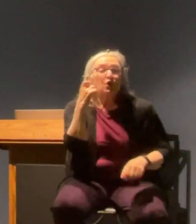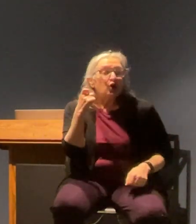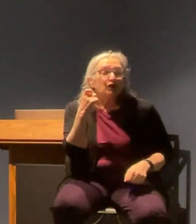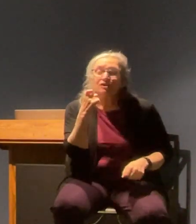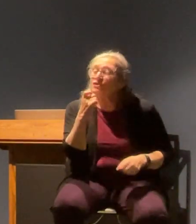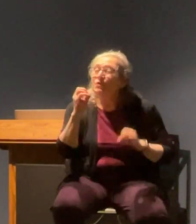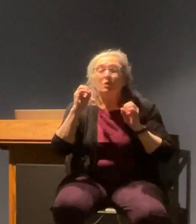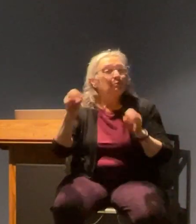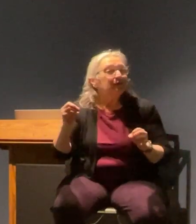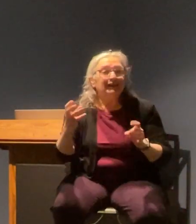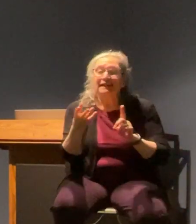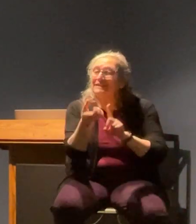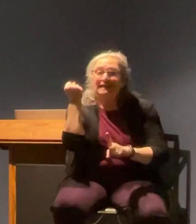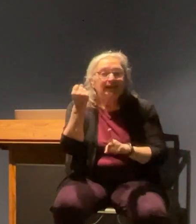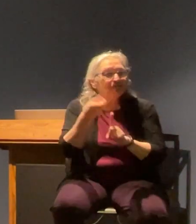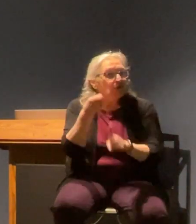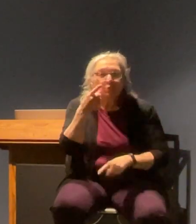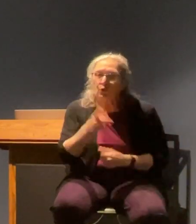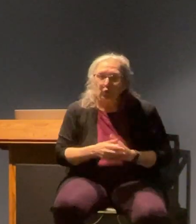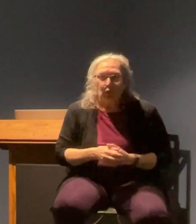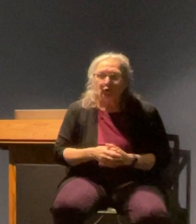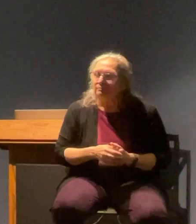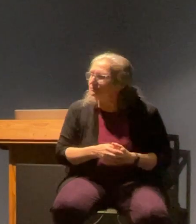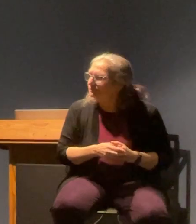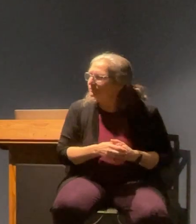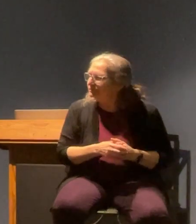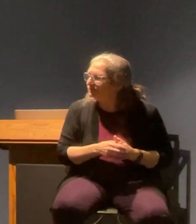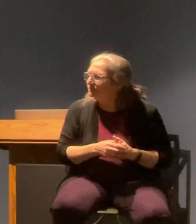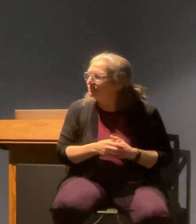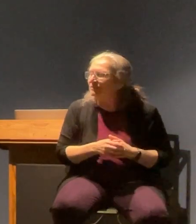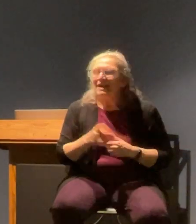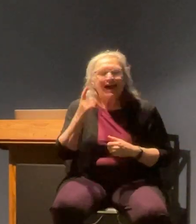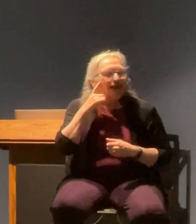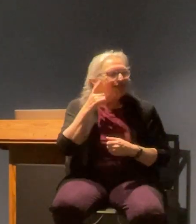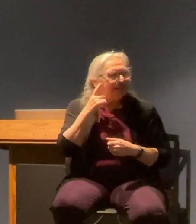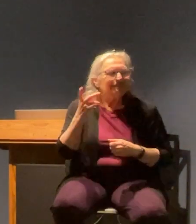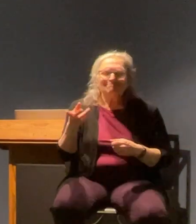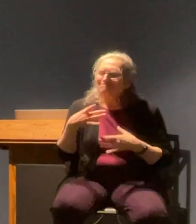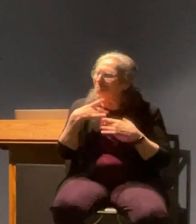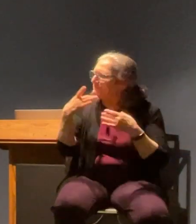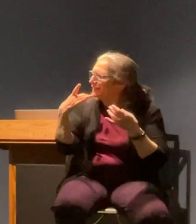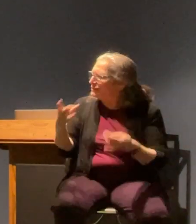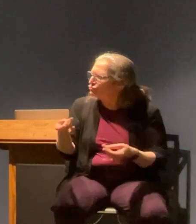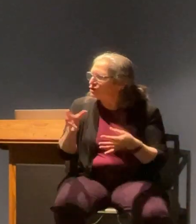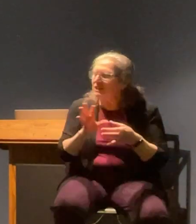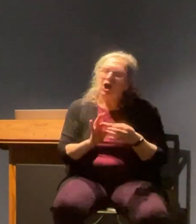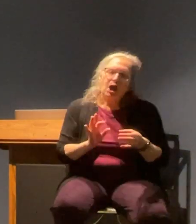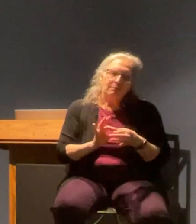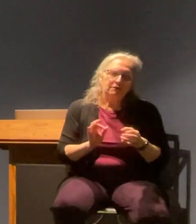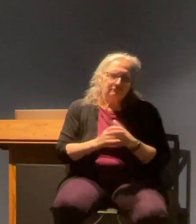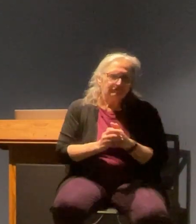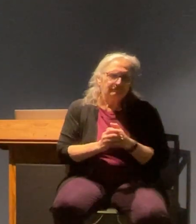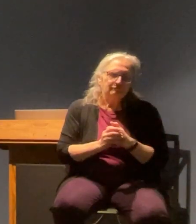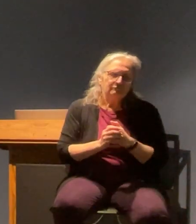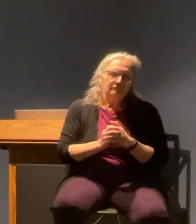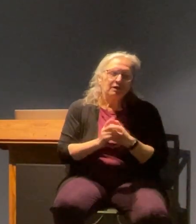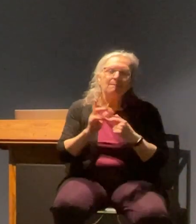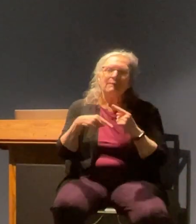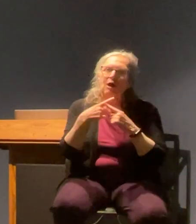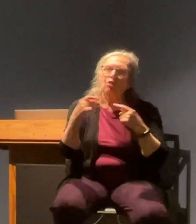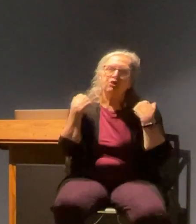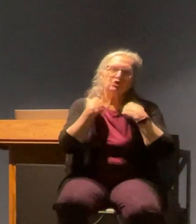same with lived experiences, right? Yes, this is my. And I think that's a really interesting comment you made about the